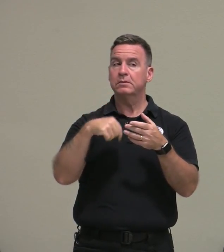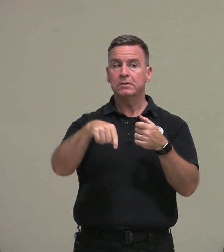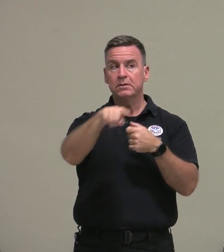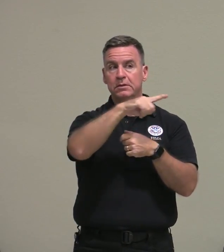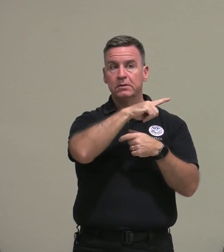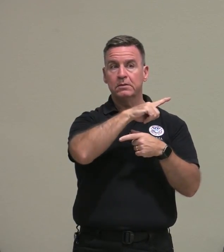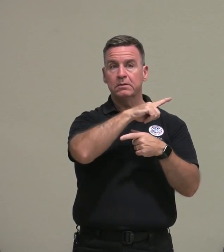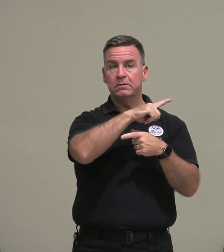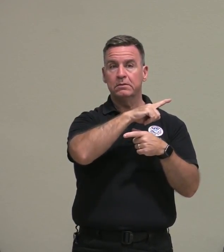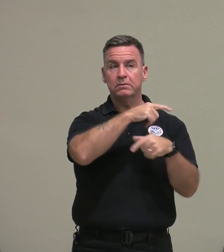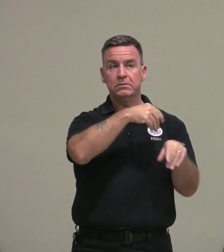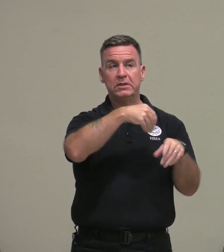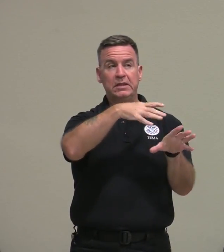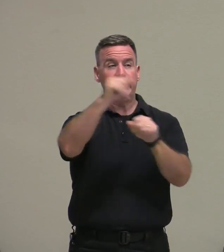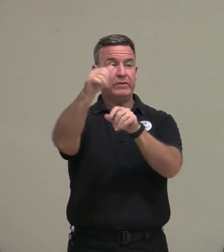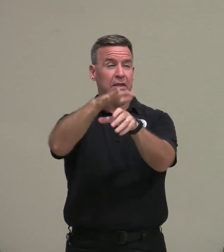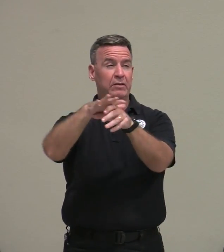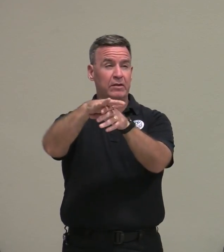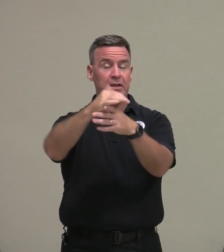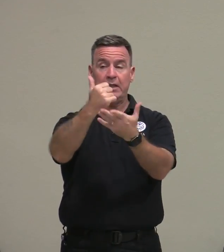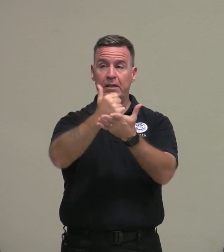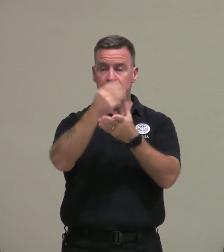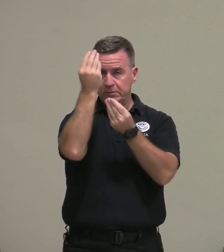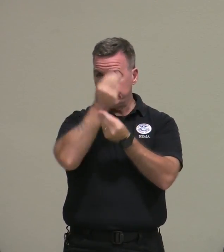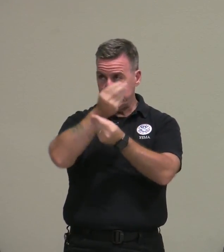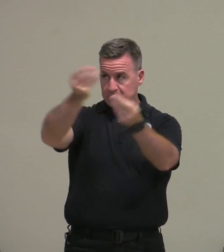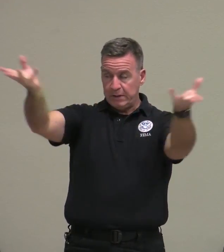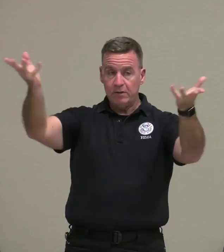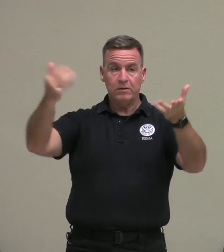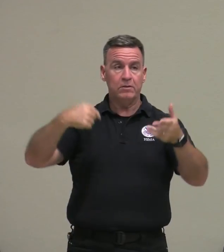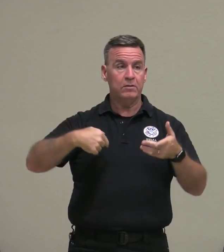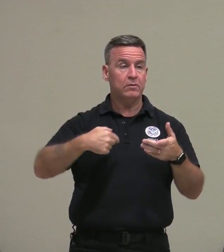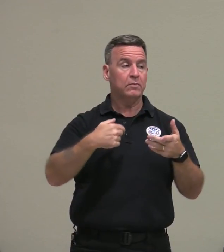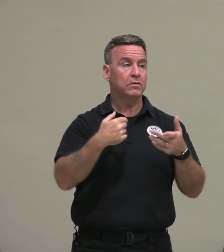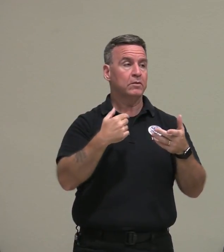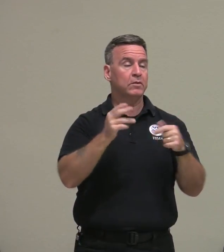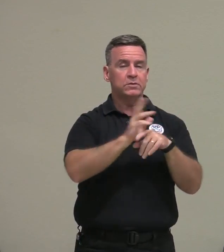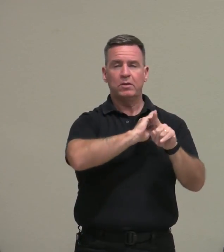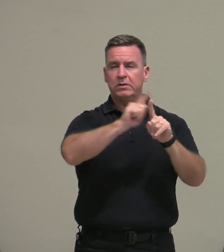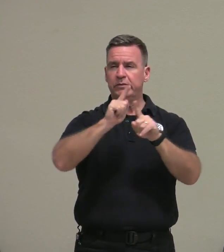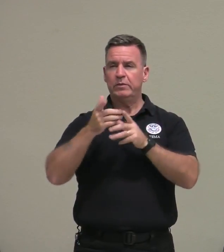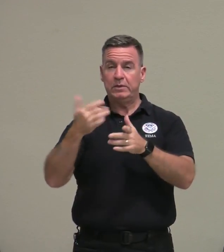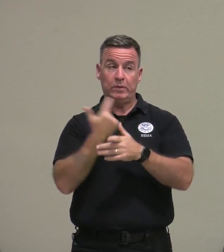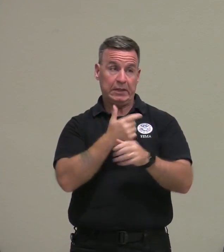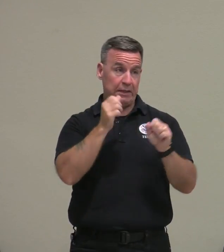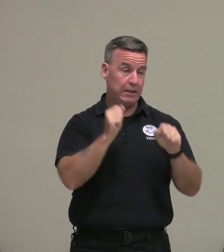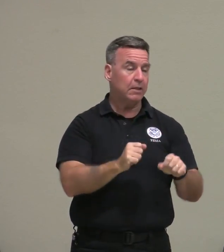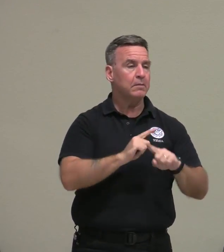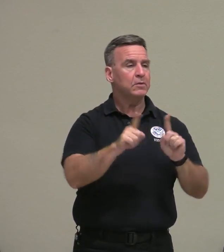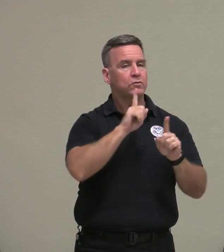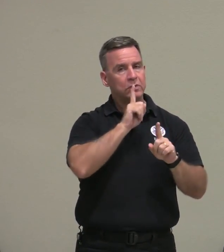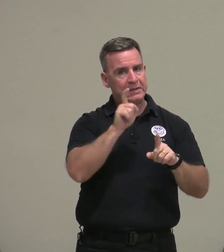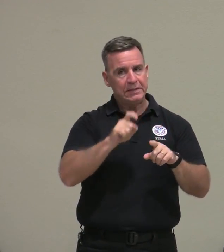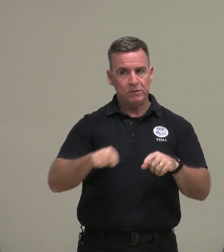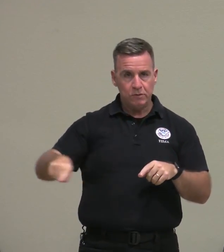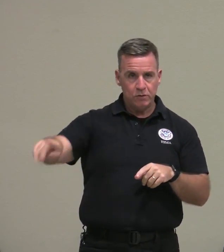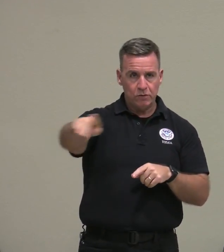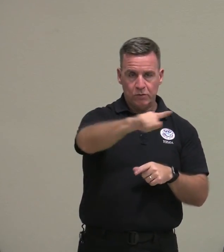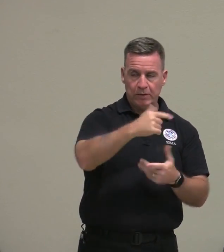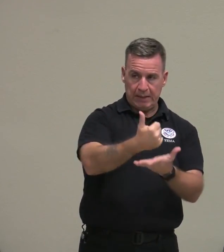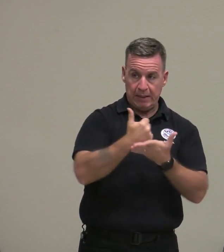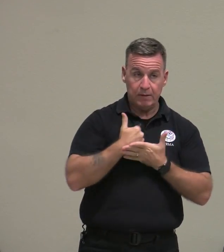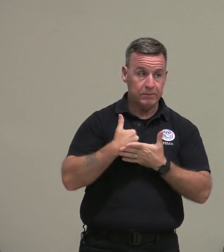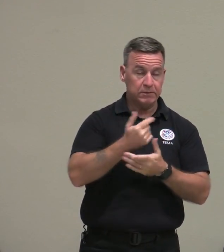They've moved on from the area, helping us to spread the word. We're going to use all the different channels we can, but we really need all of your